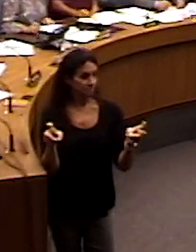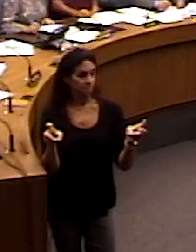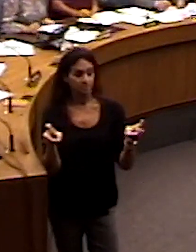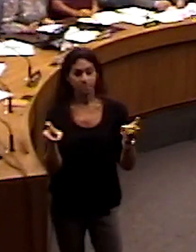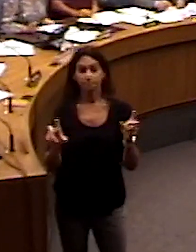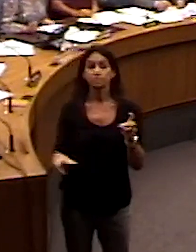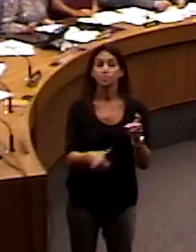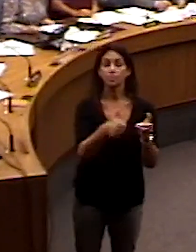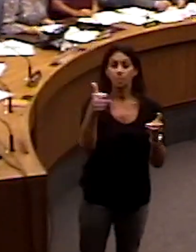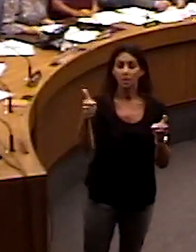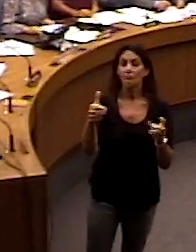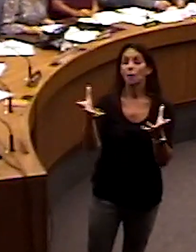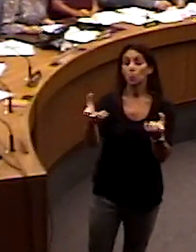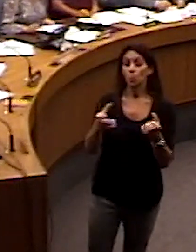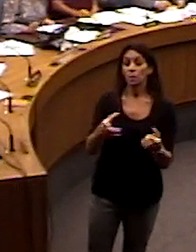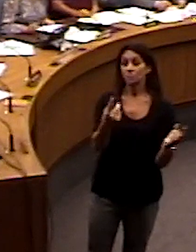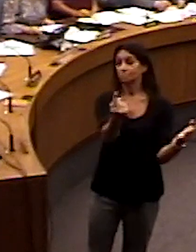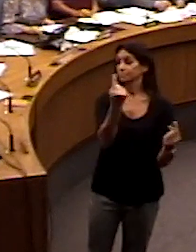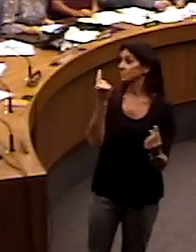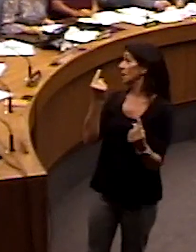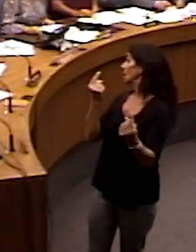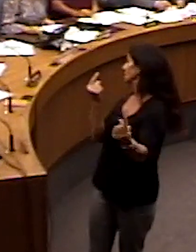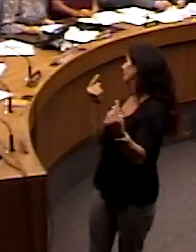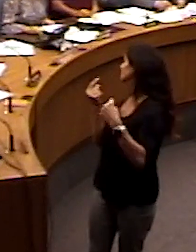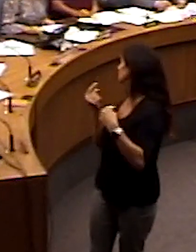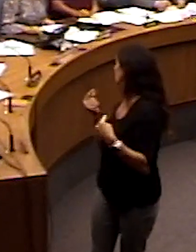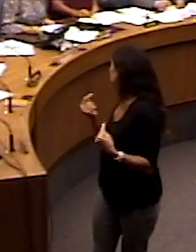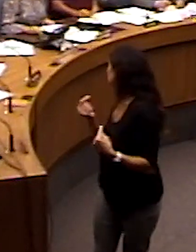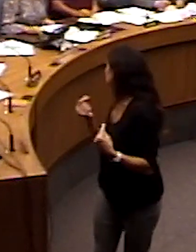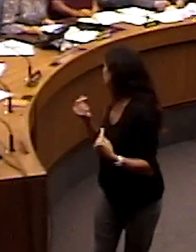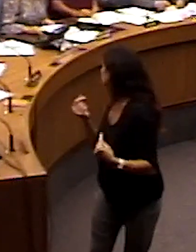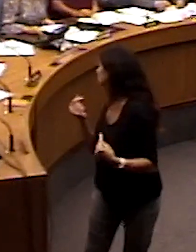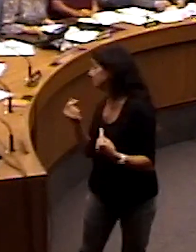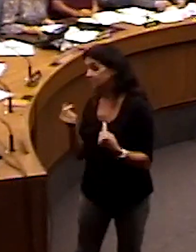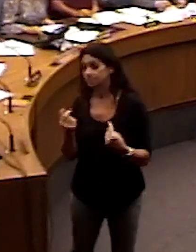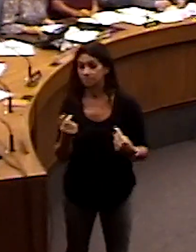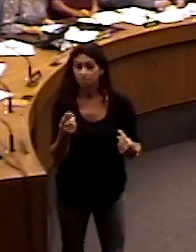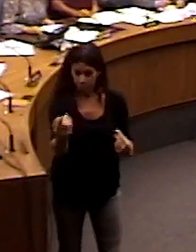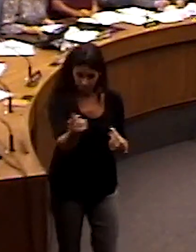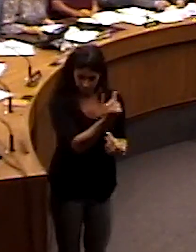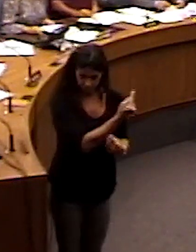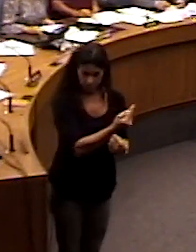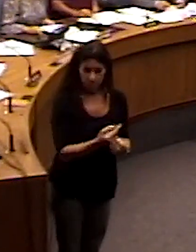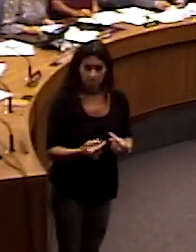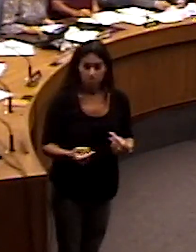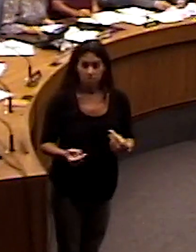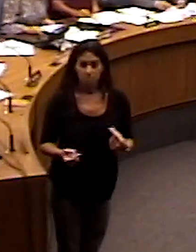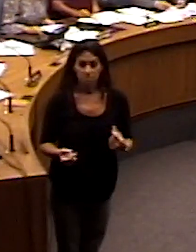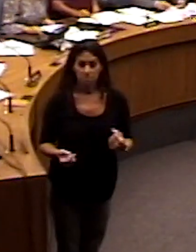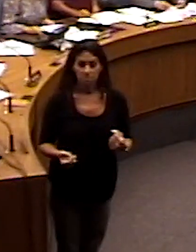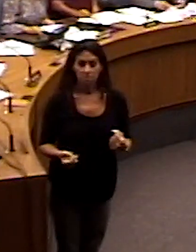anyone else that would like to address the governing body? Yes, we have an individual. Okay.